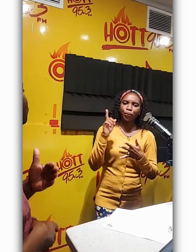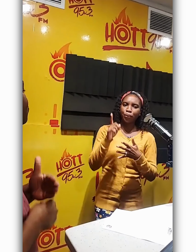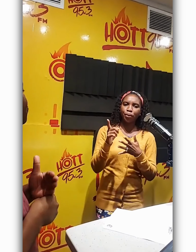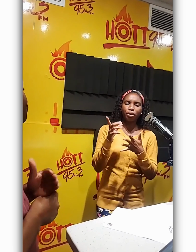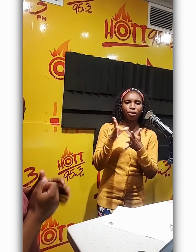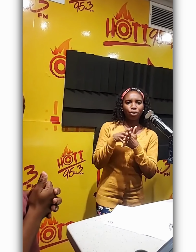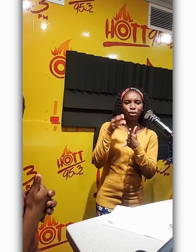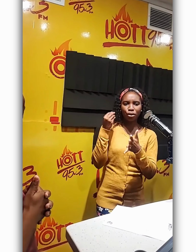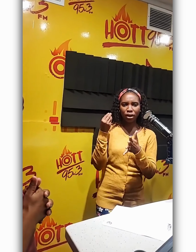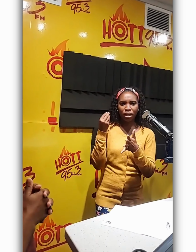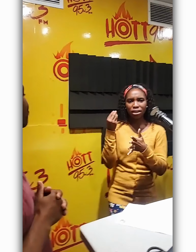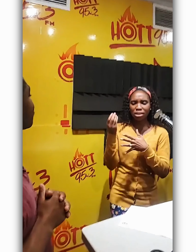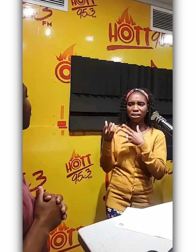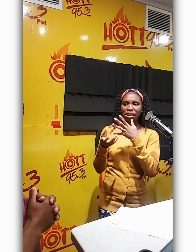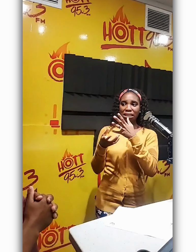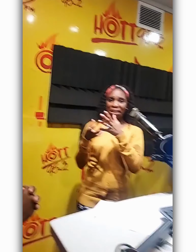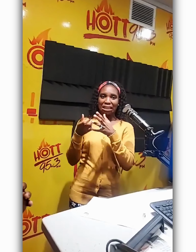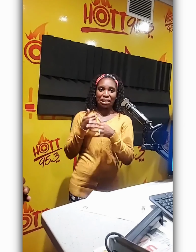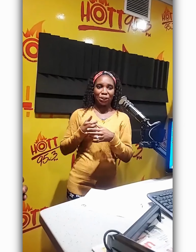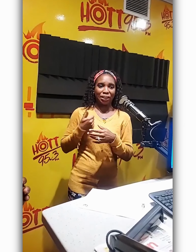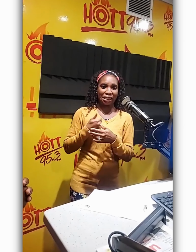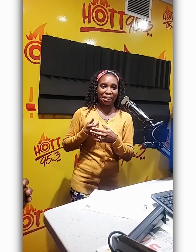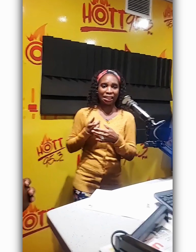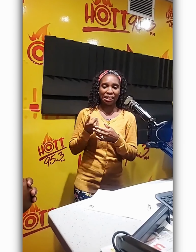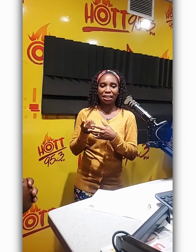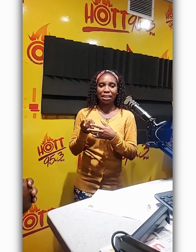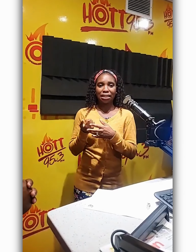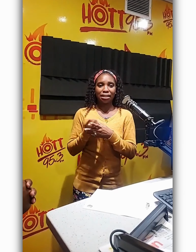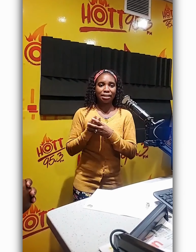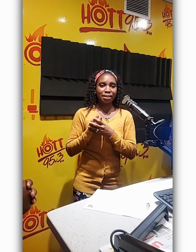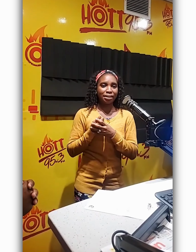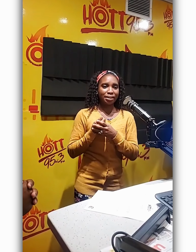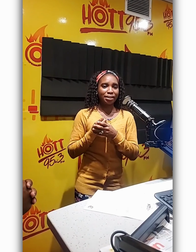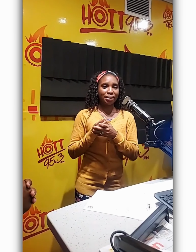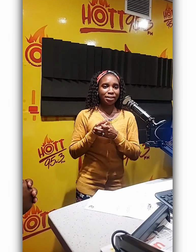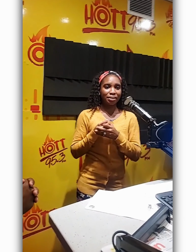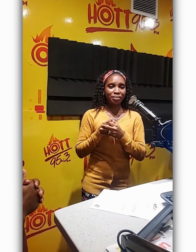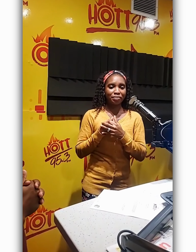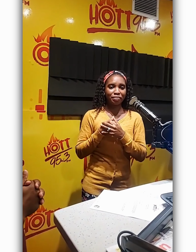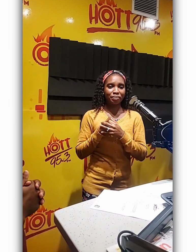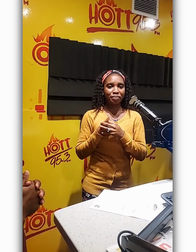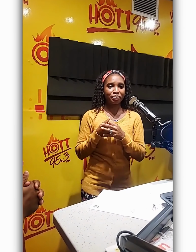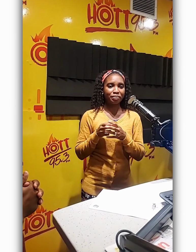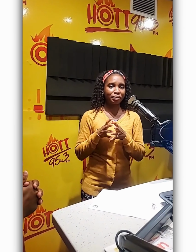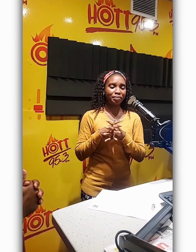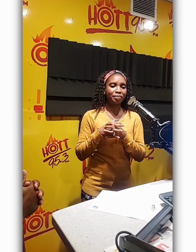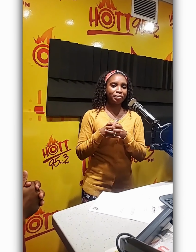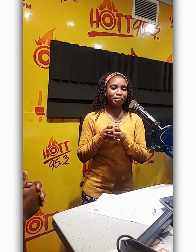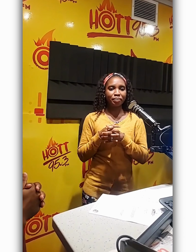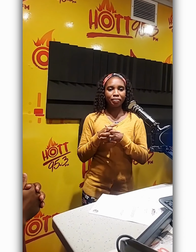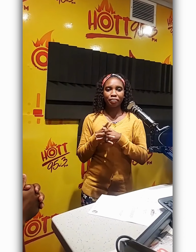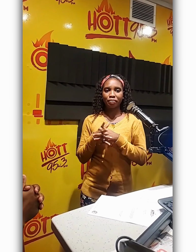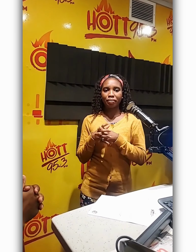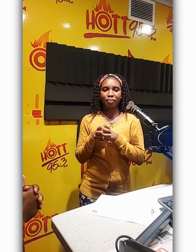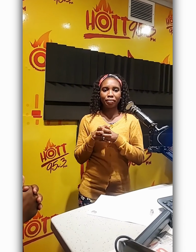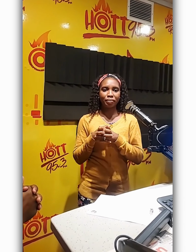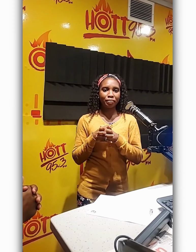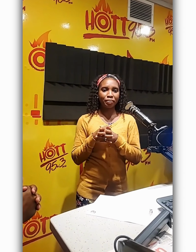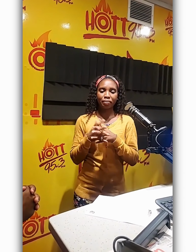language, what is something else you would like to see, whether it's the country, whether it's the government, whether it's communities? What